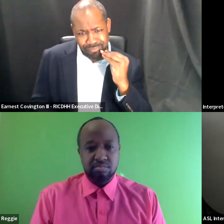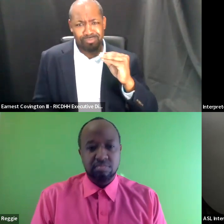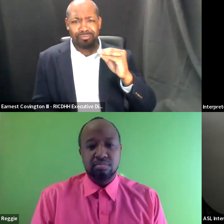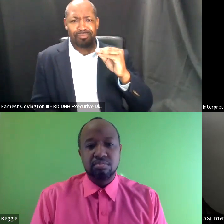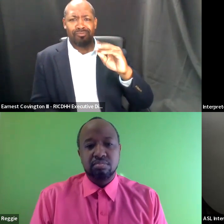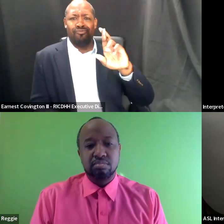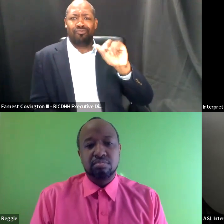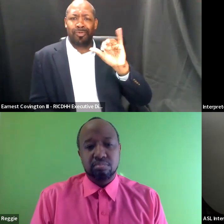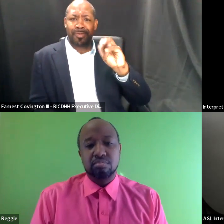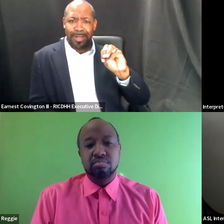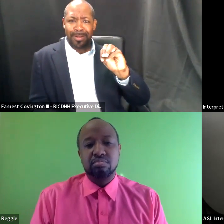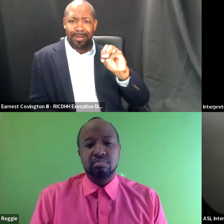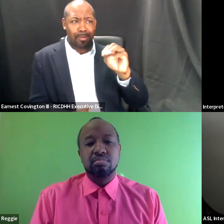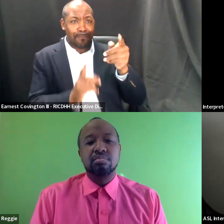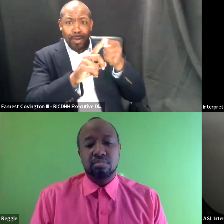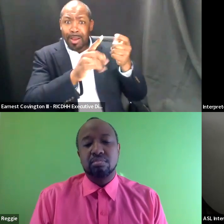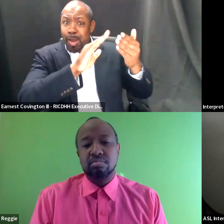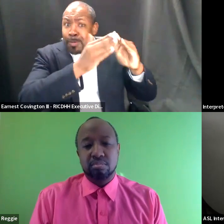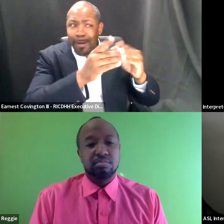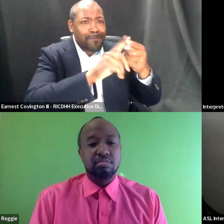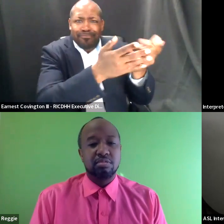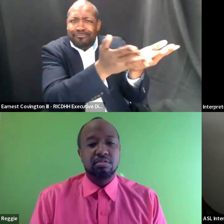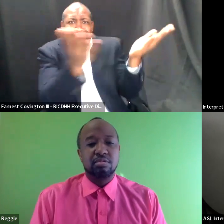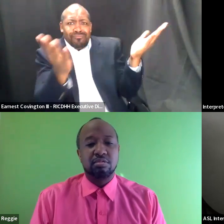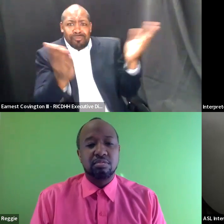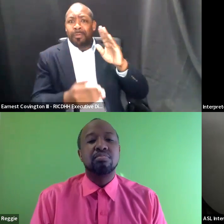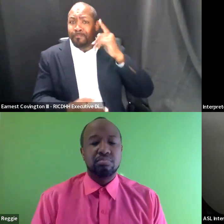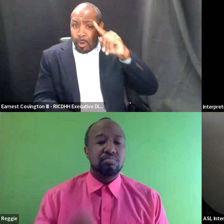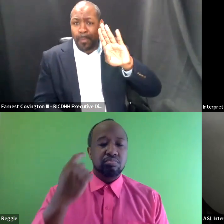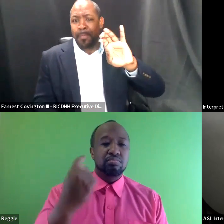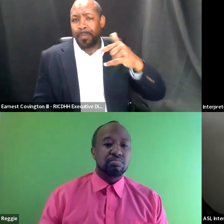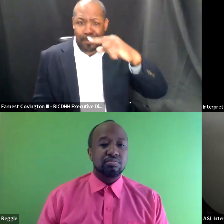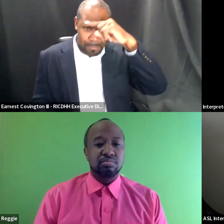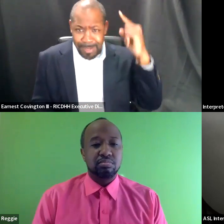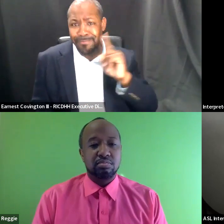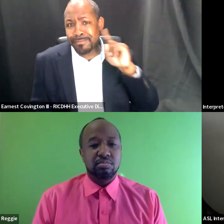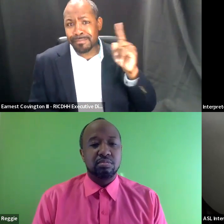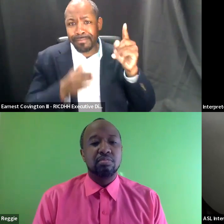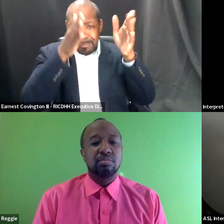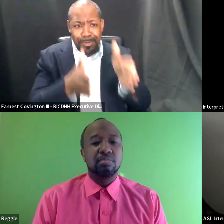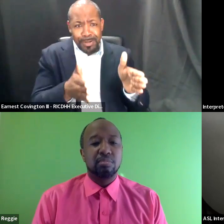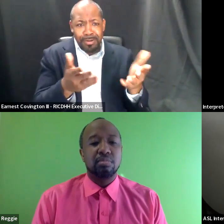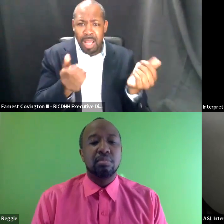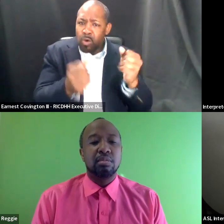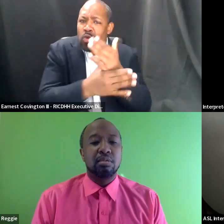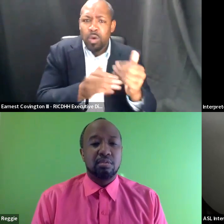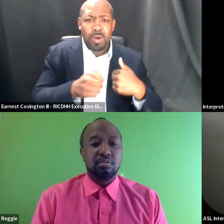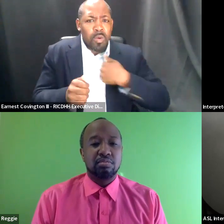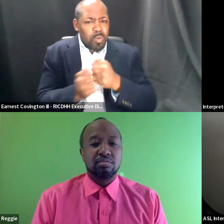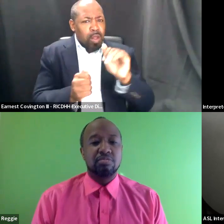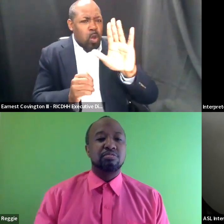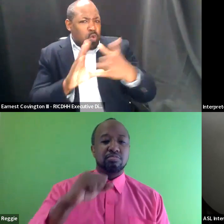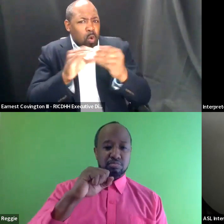doesn't, please don't feel like you have to water it down. I want to hear, you know, an explicit example of racism, because these